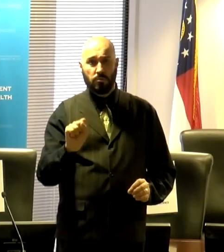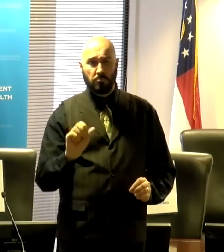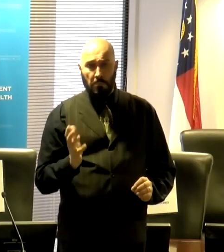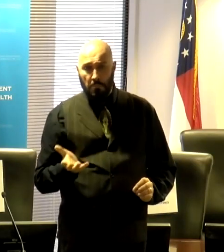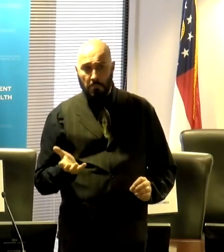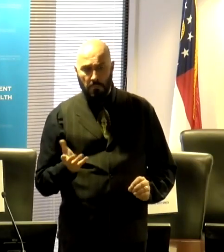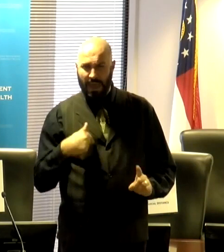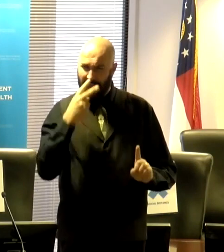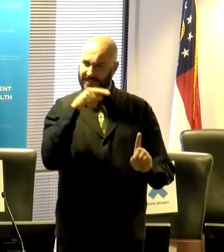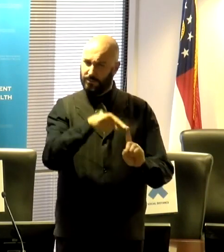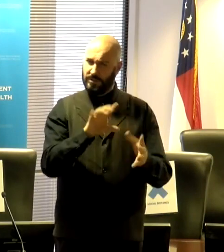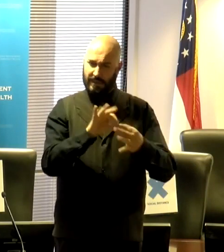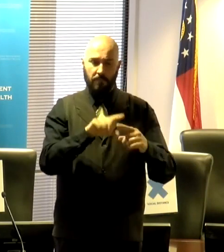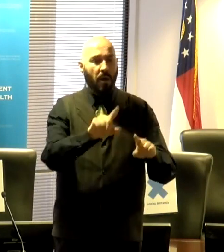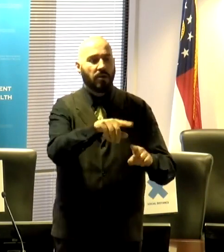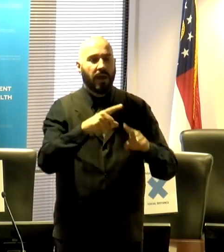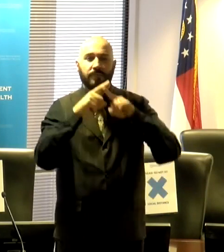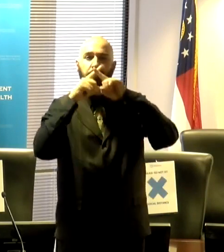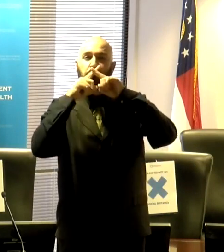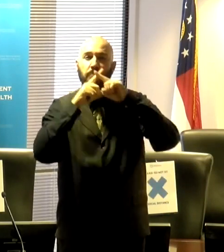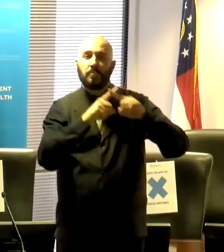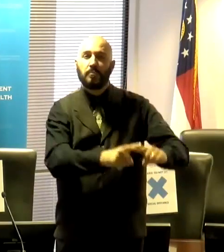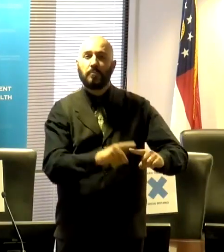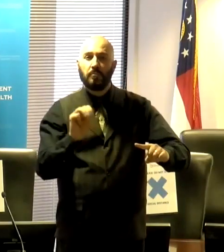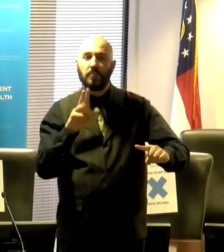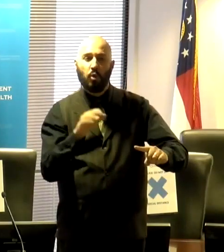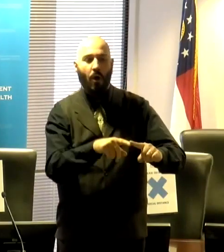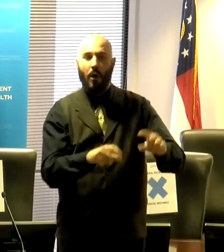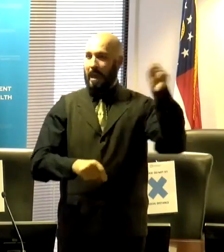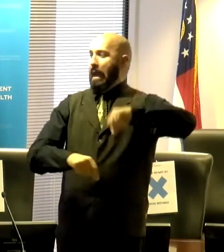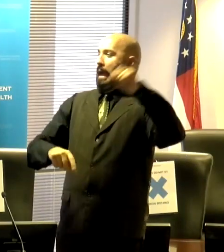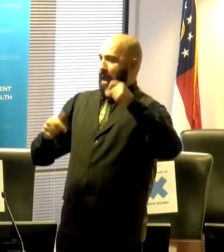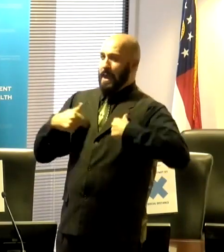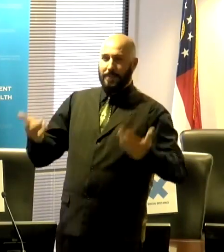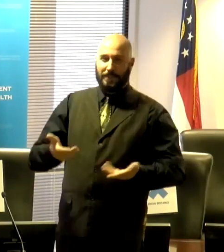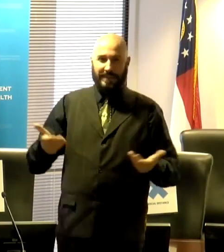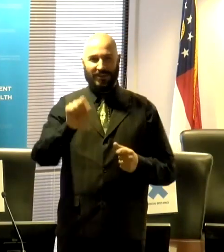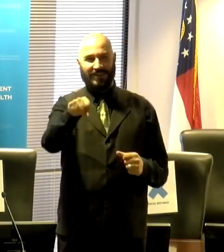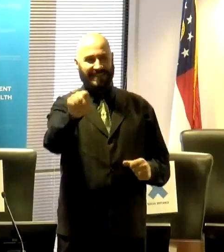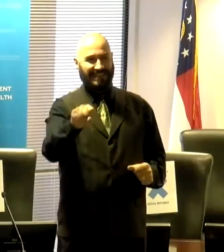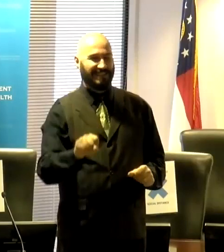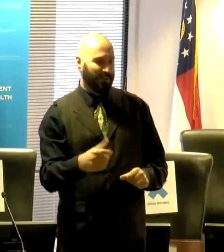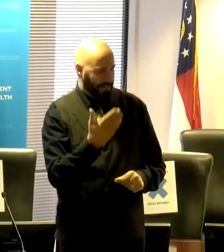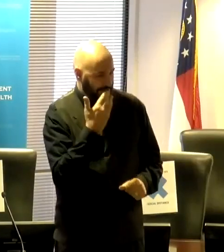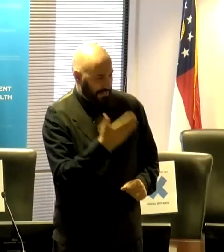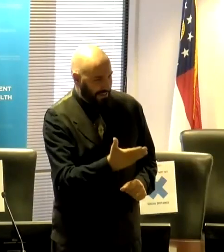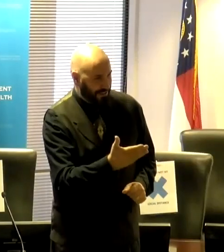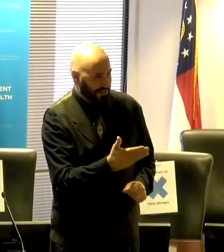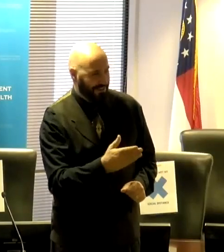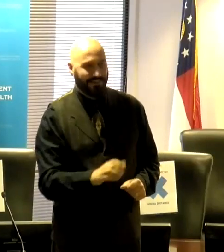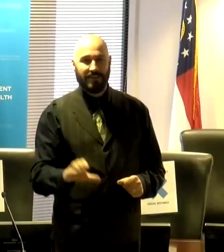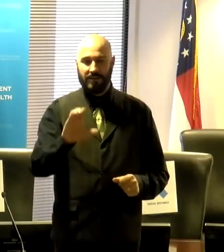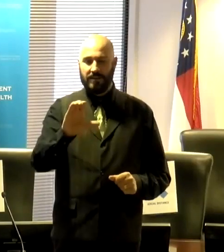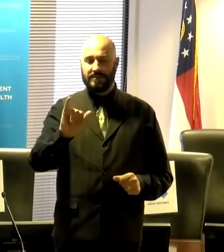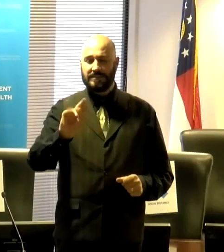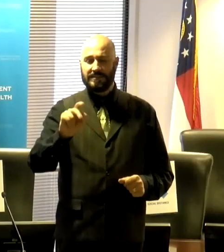I see you, Mr. Childers. Can you unmute yourself? Yes, I'm here. Thanks. Thank you. Cynthia